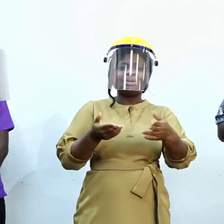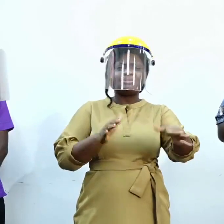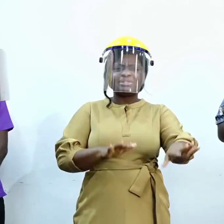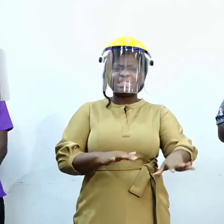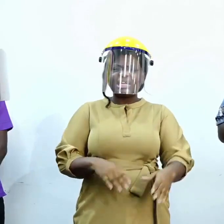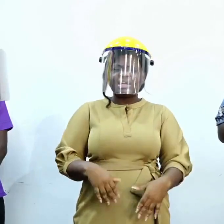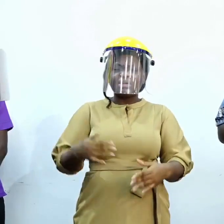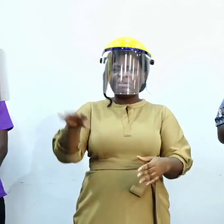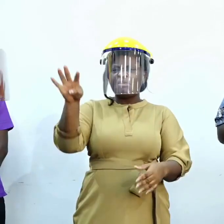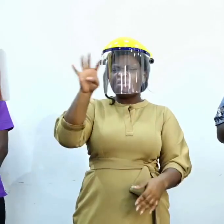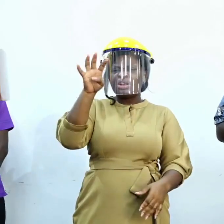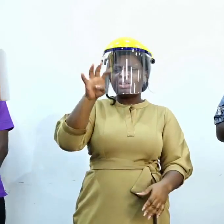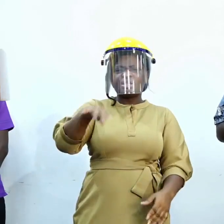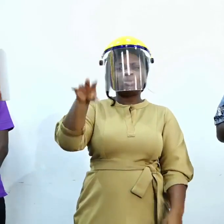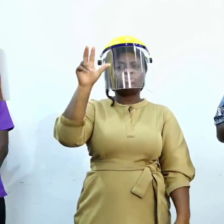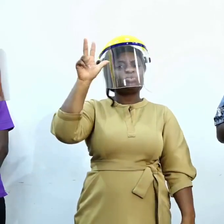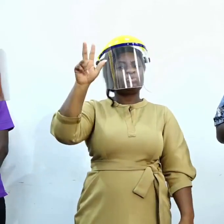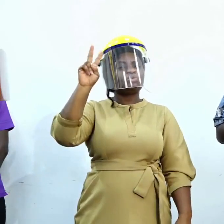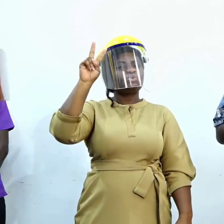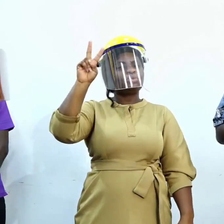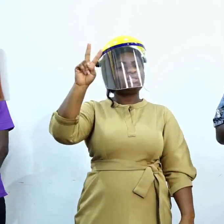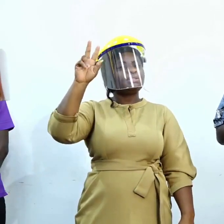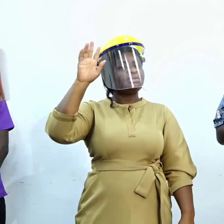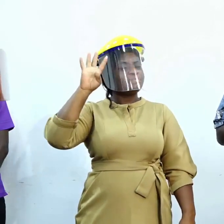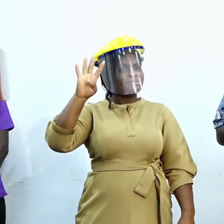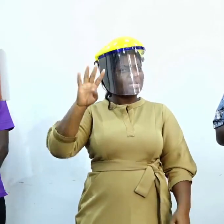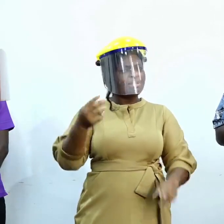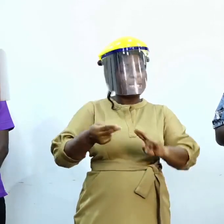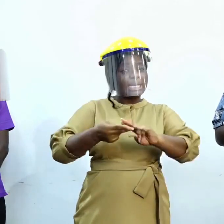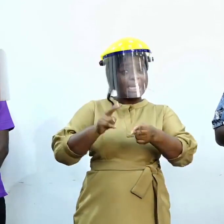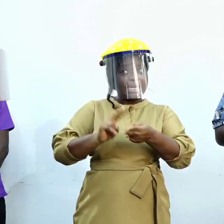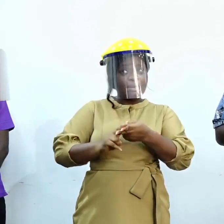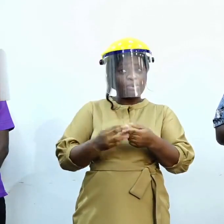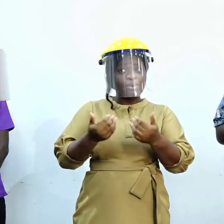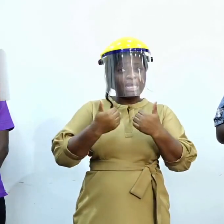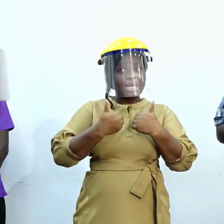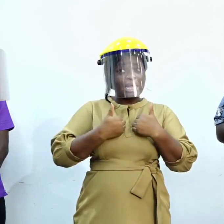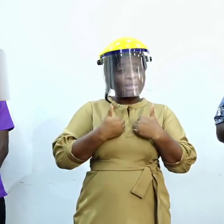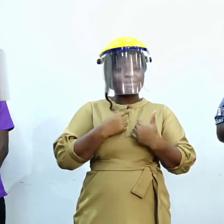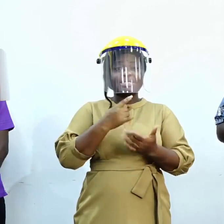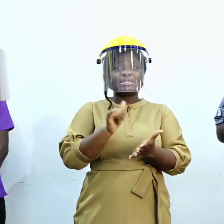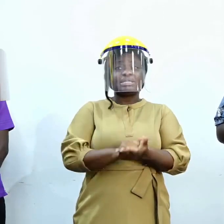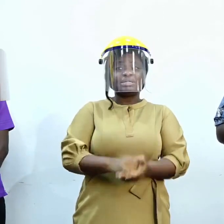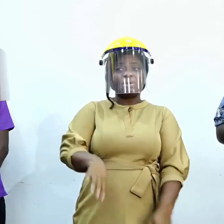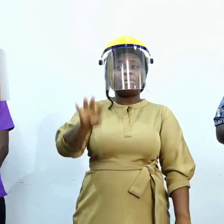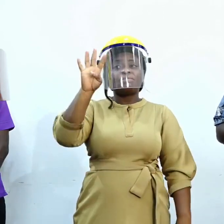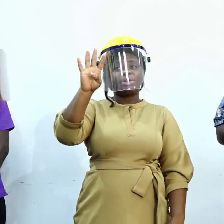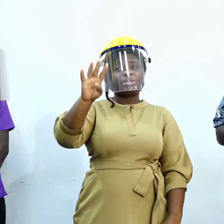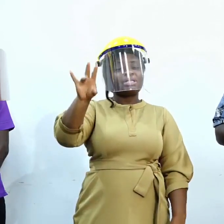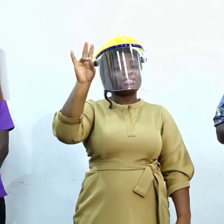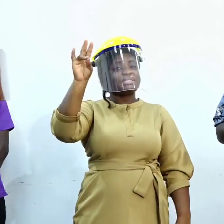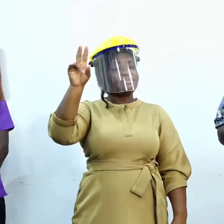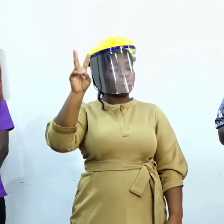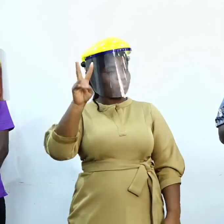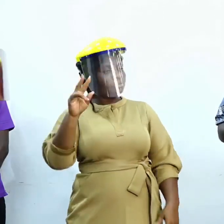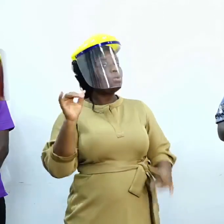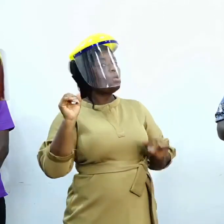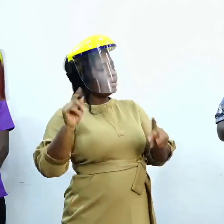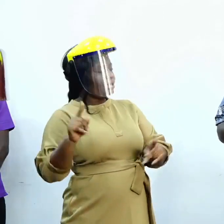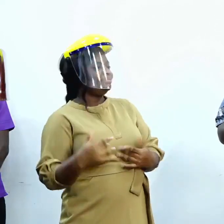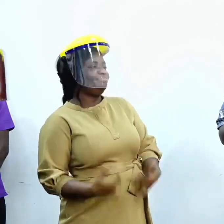is 424. But the figure that we have from the Ghana Health Service indicates 472. Okay.